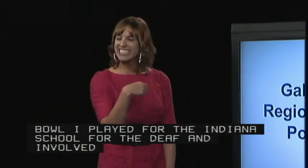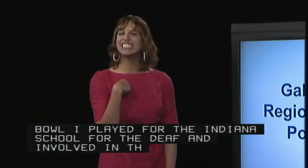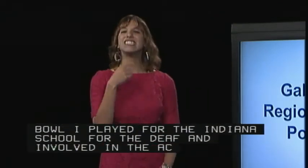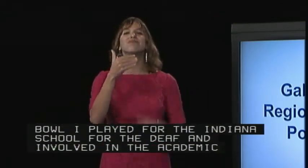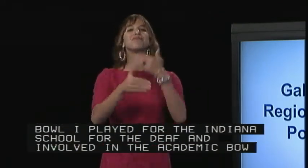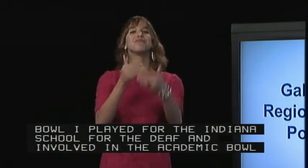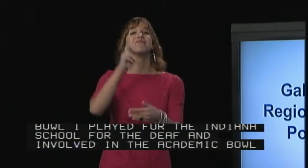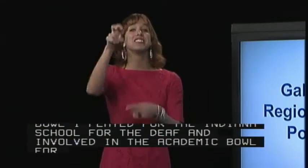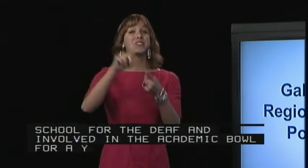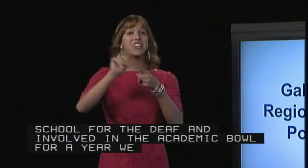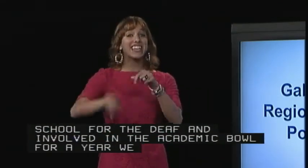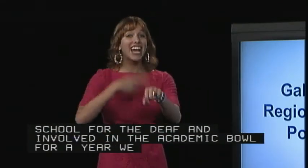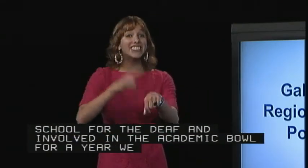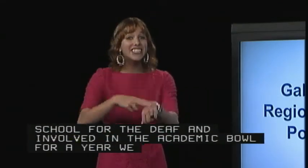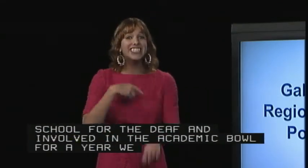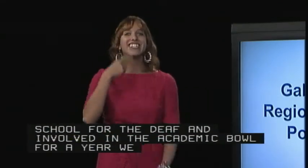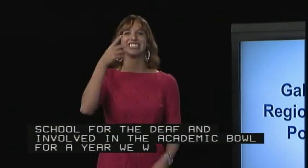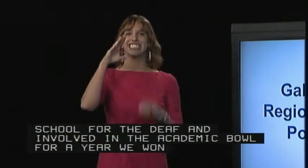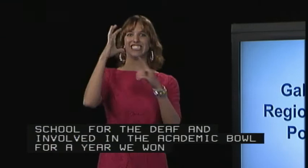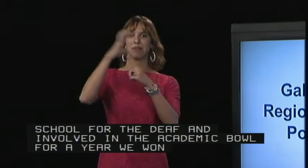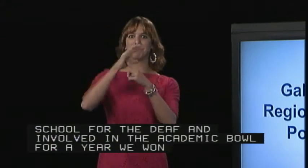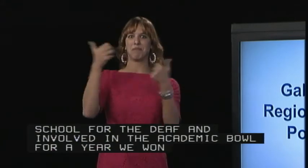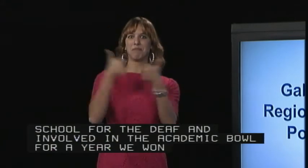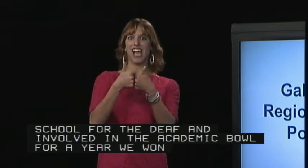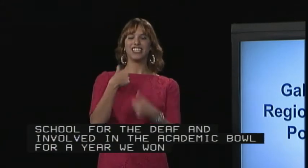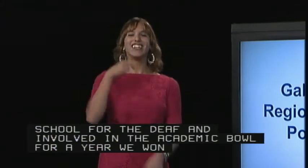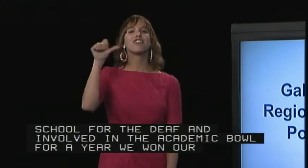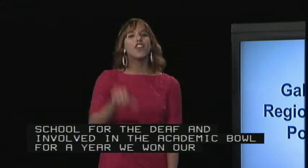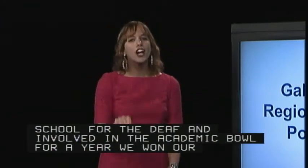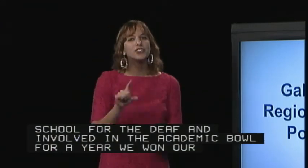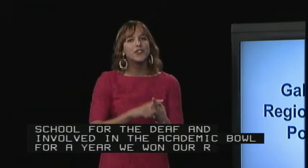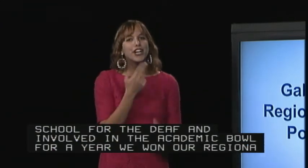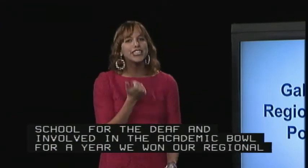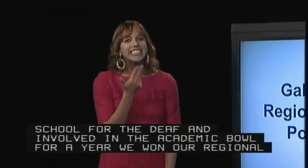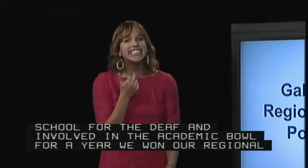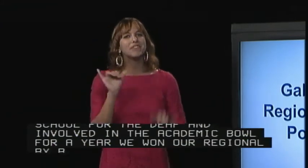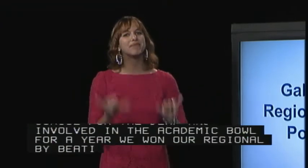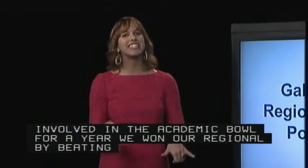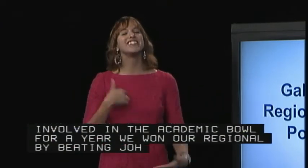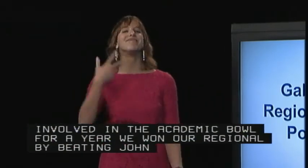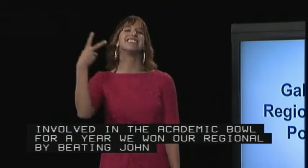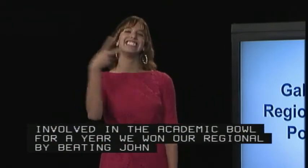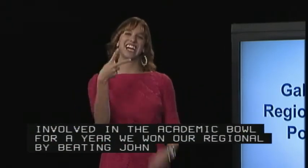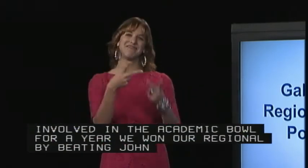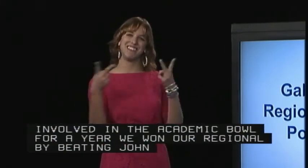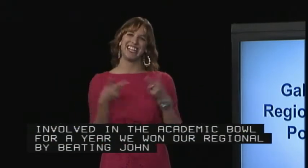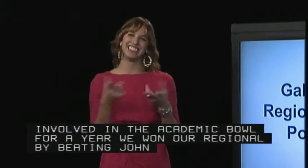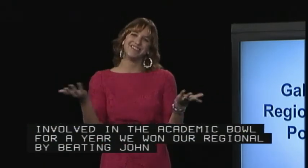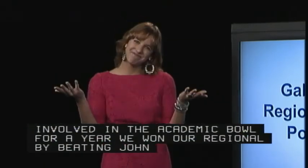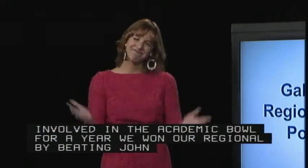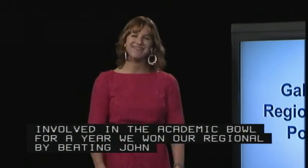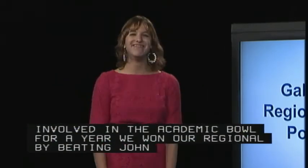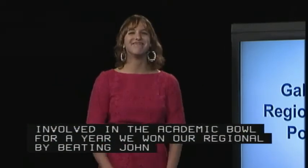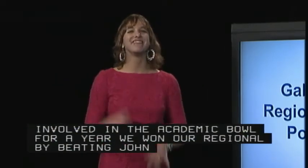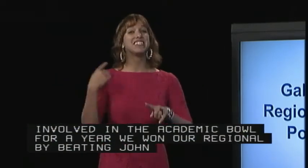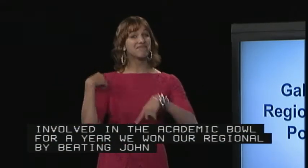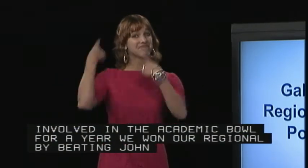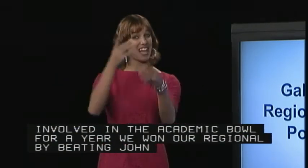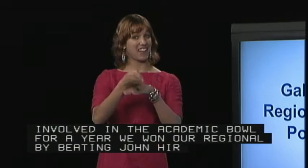School. We went on to the Nationals competition my year, and we unfortunately lost to John Hersey in the championship round and came in